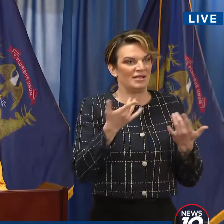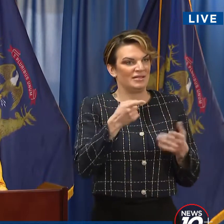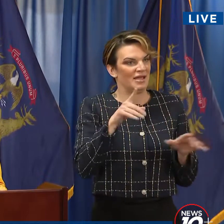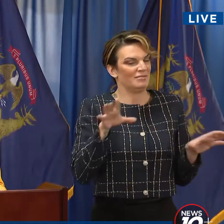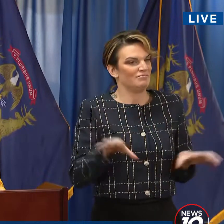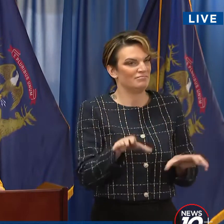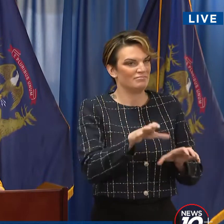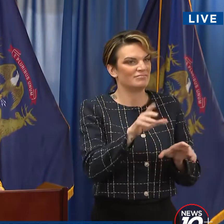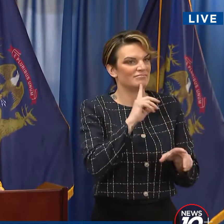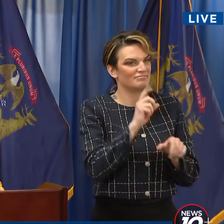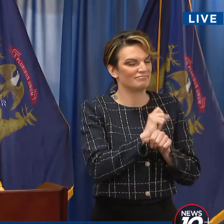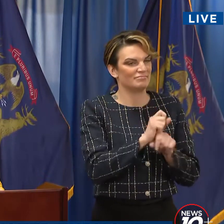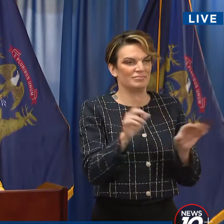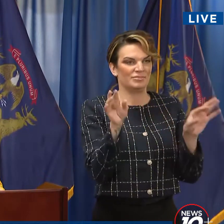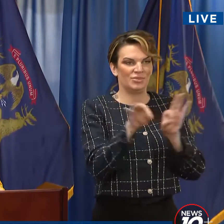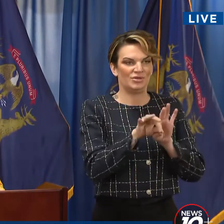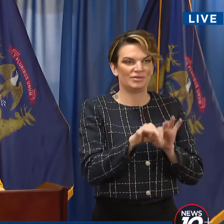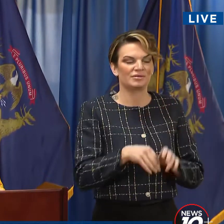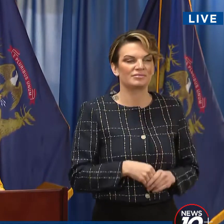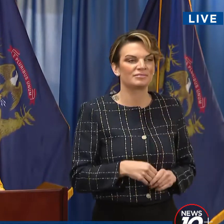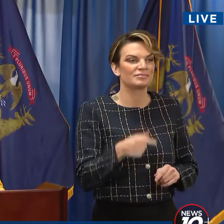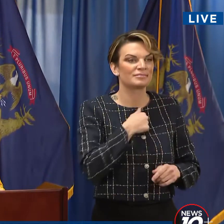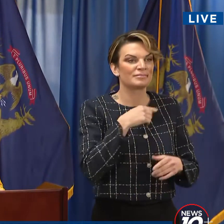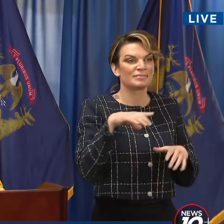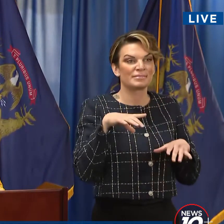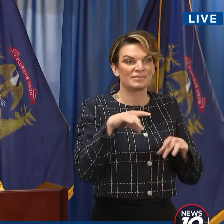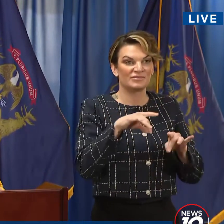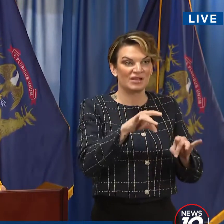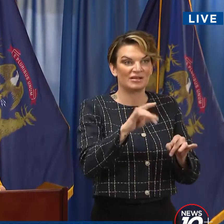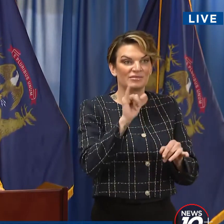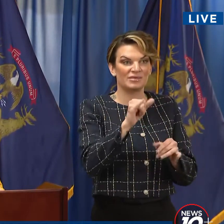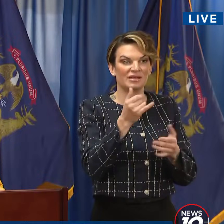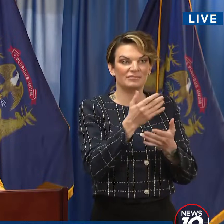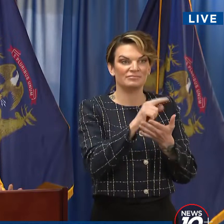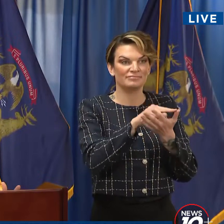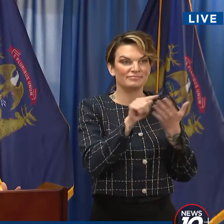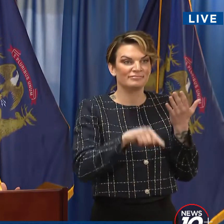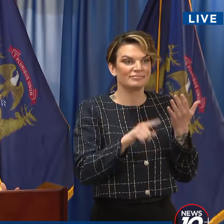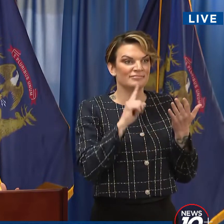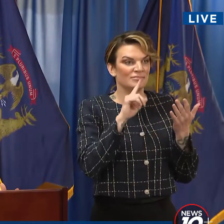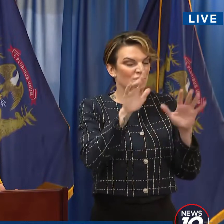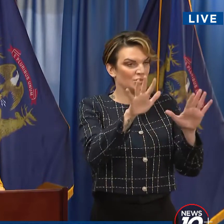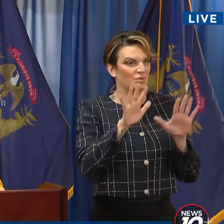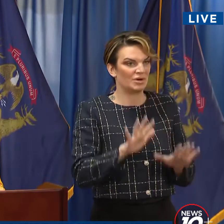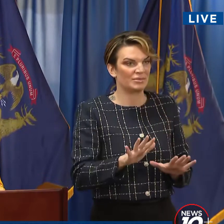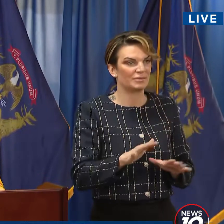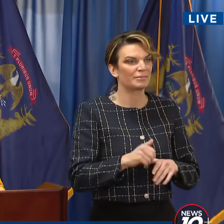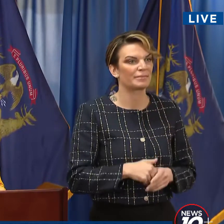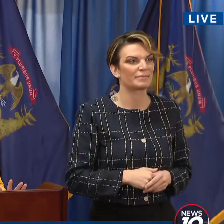off. Reports from our team members all across the state yesterday showed things that were incredible.